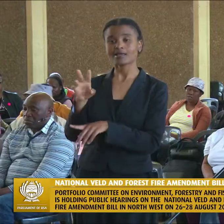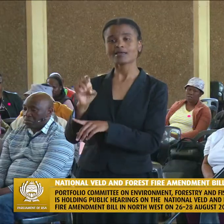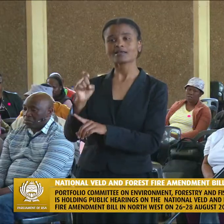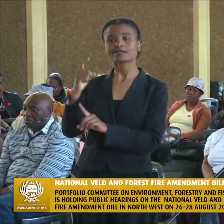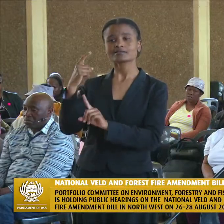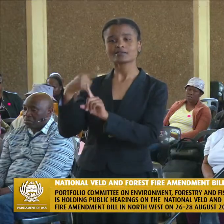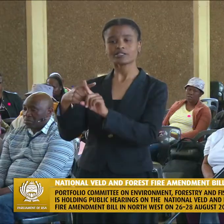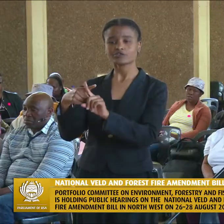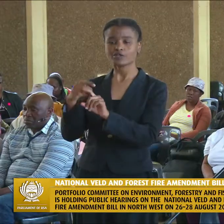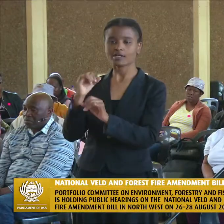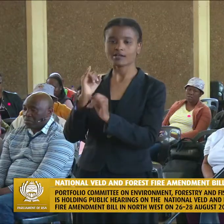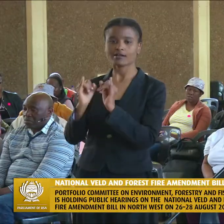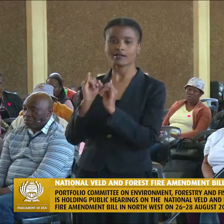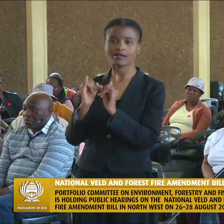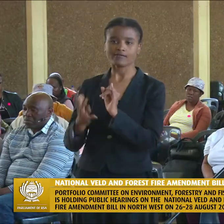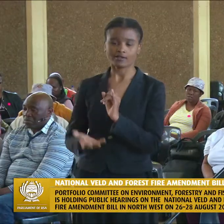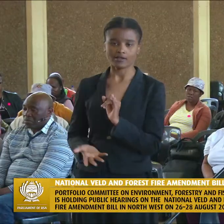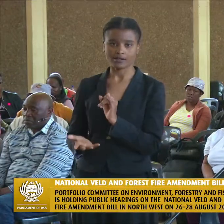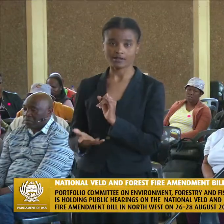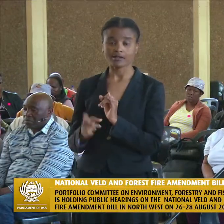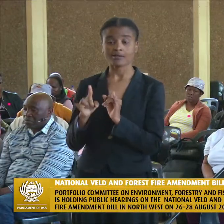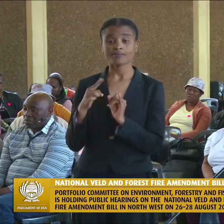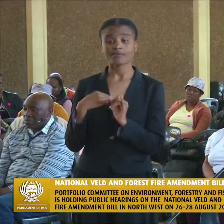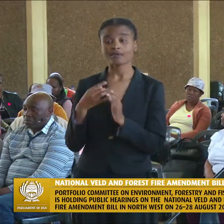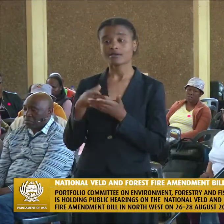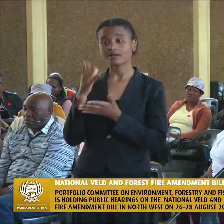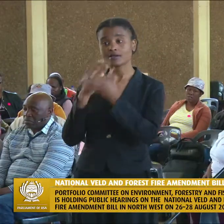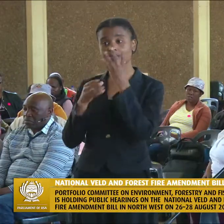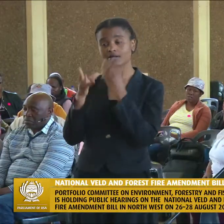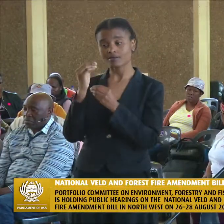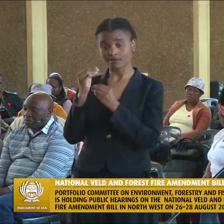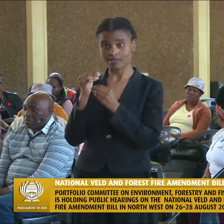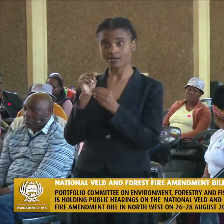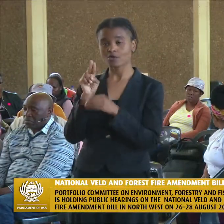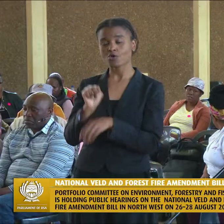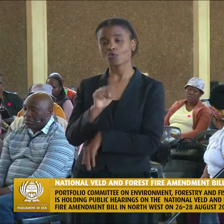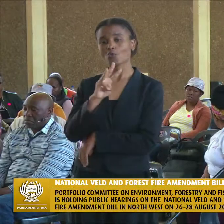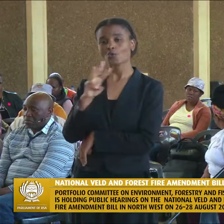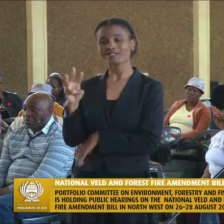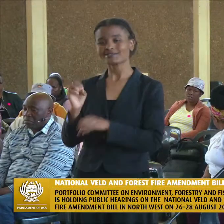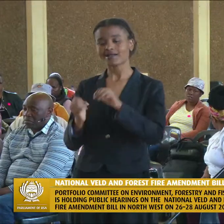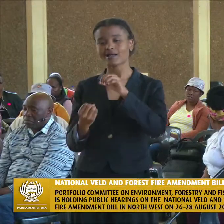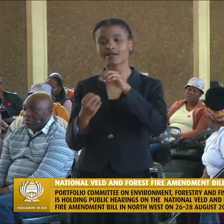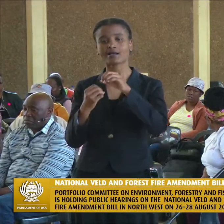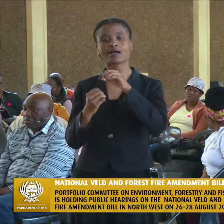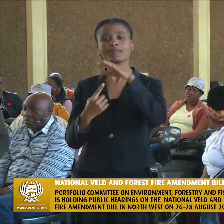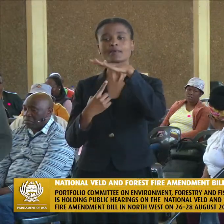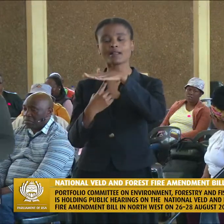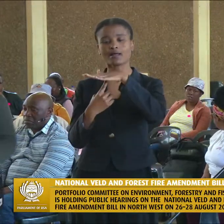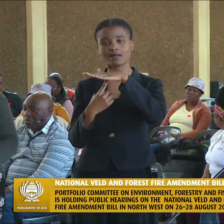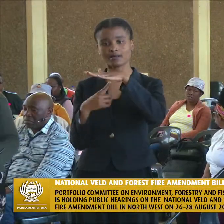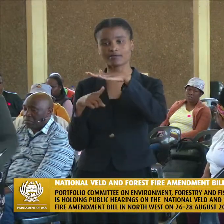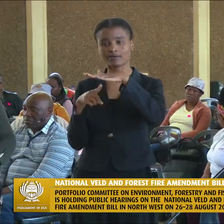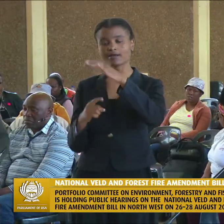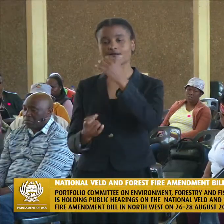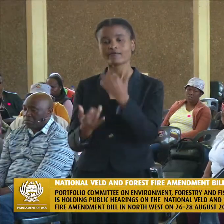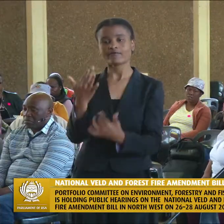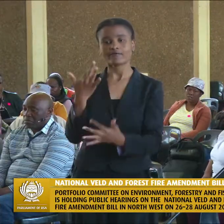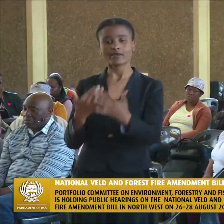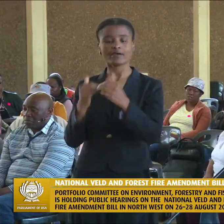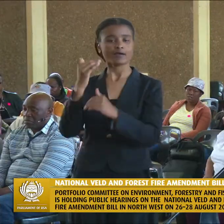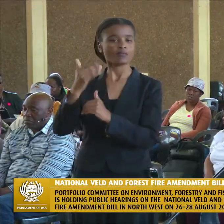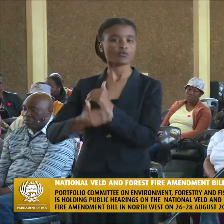northwest umbrella fire protection association i am the student in northwest umbrella fire